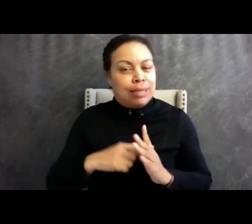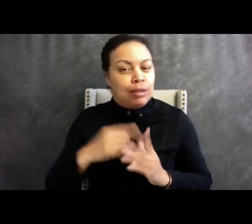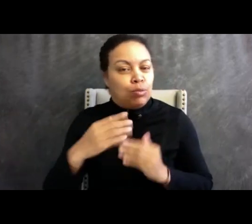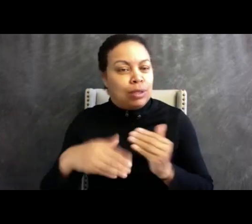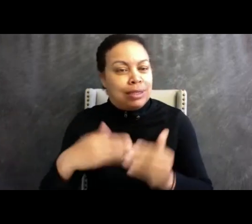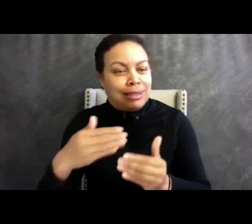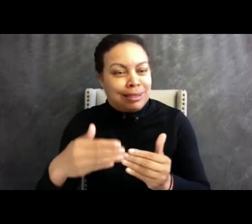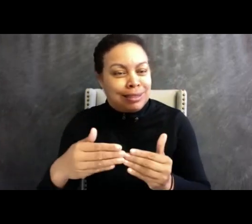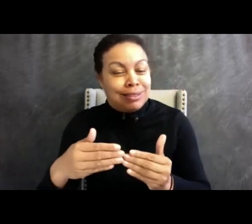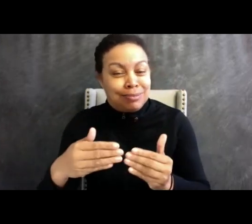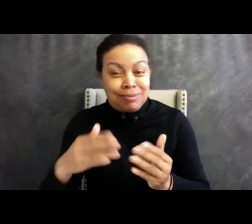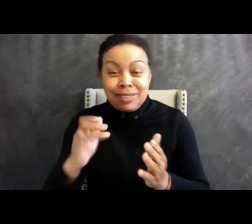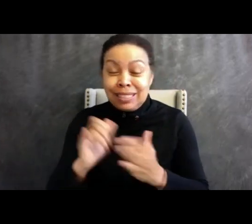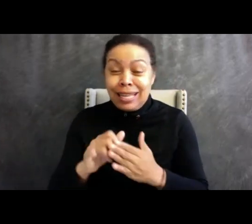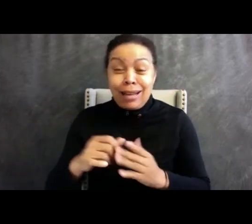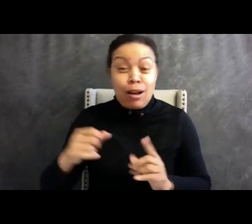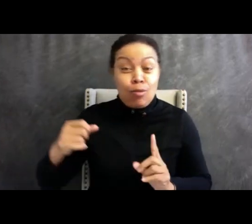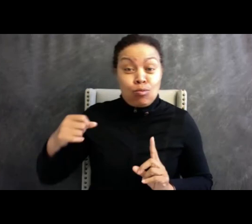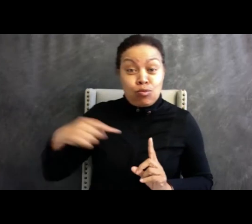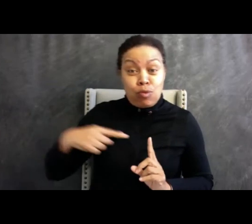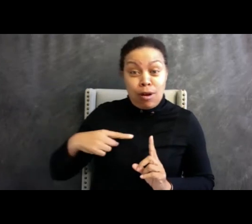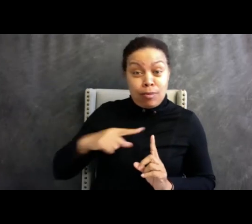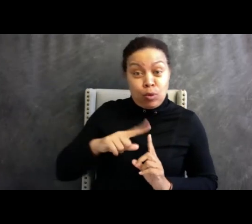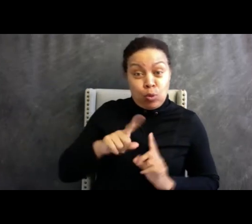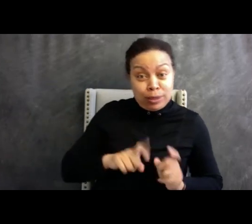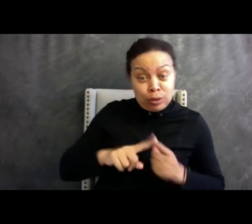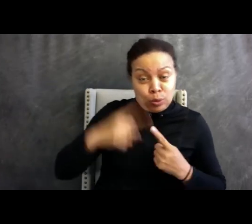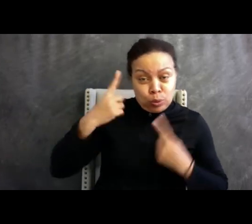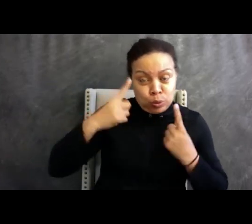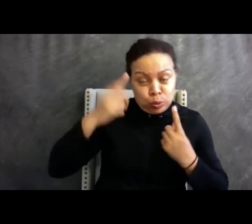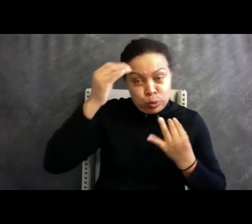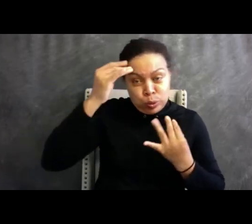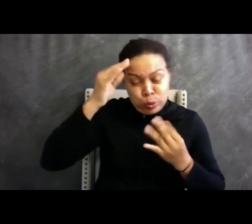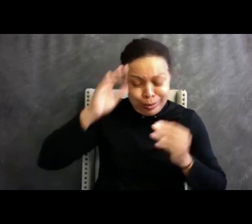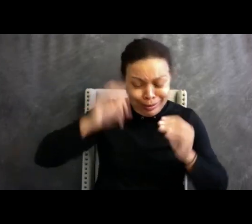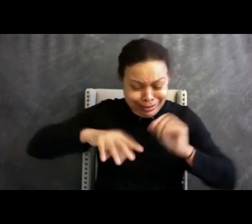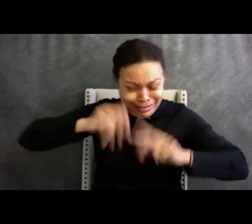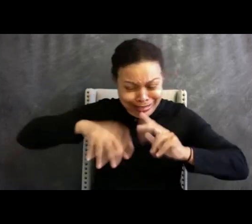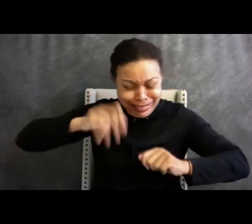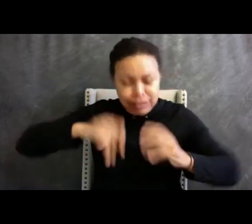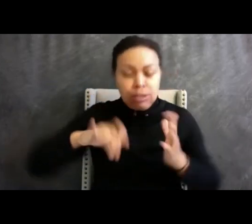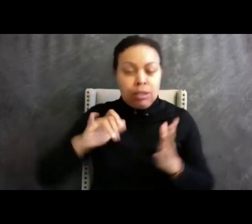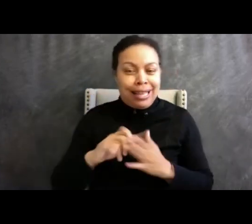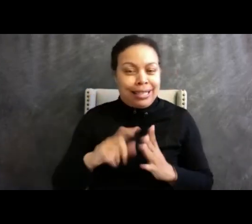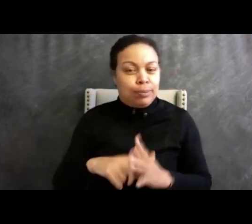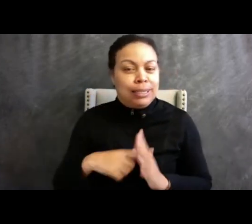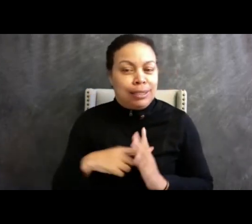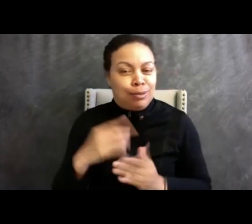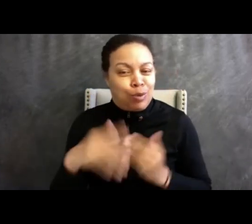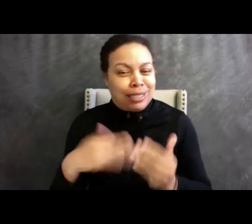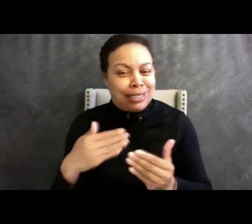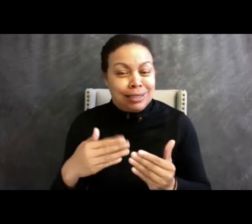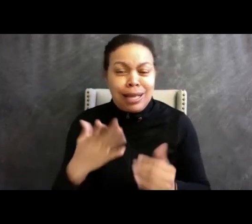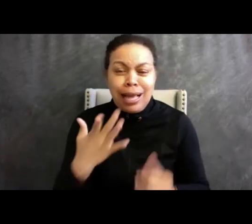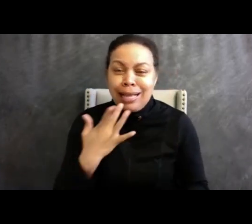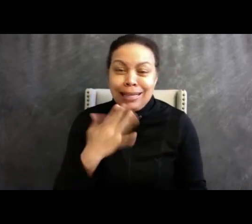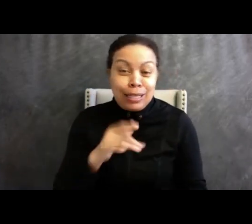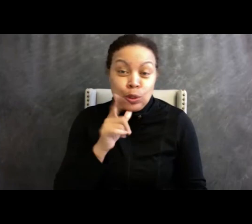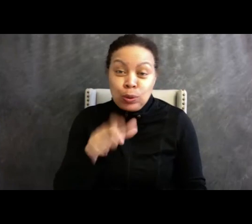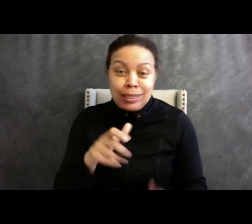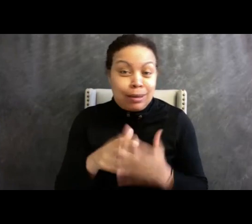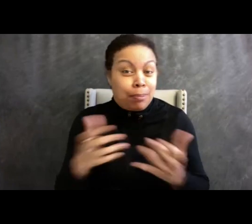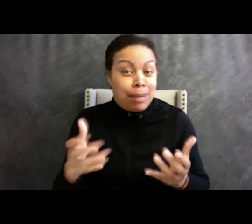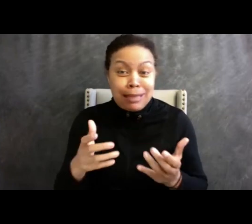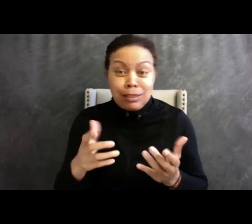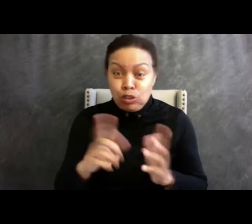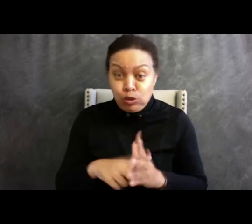doorway. Prompts are just doors. And luckily, you don't need much to continue. You have